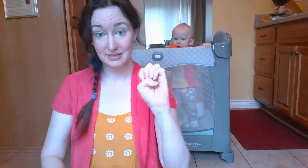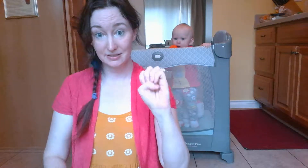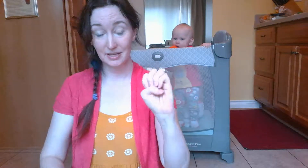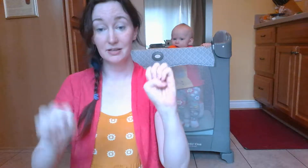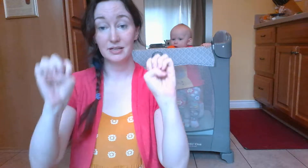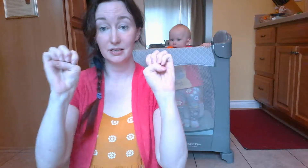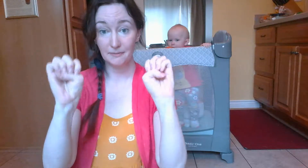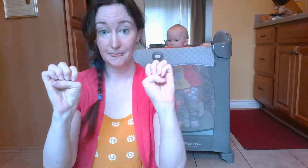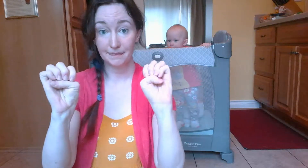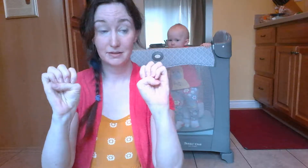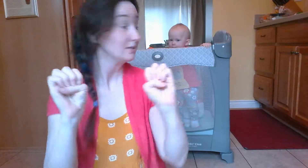the letter E.